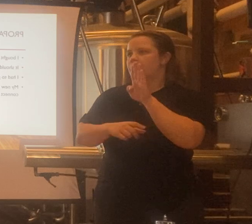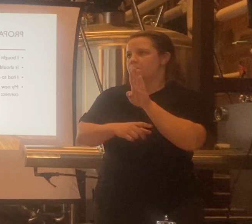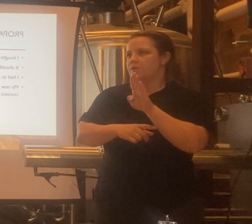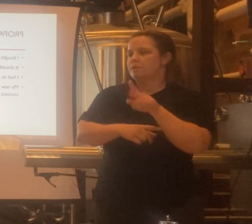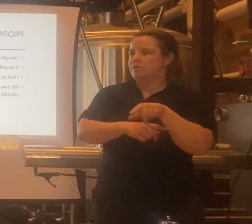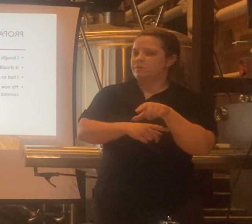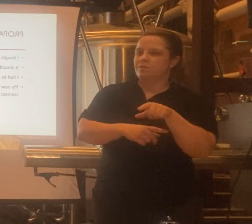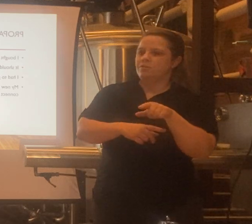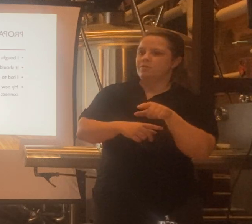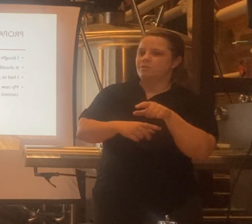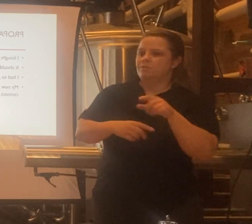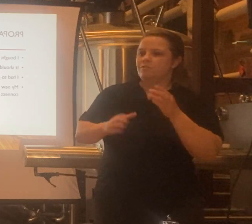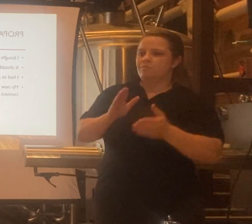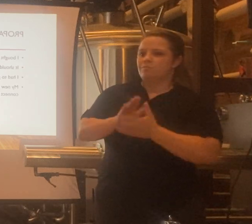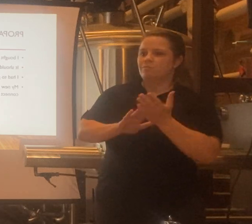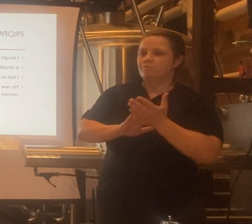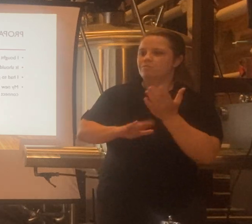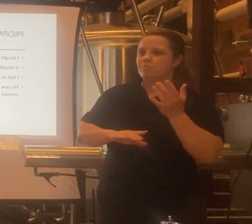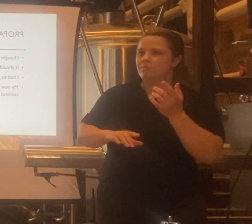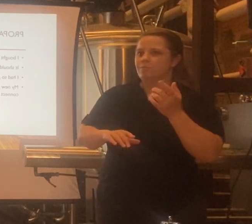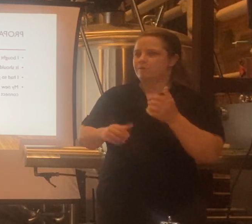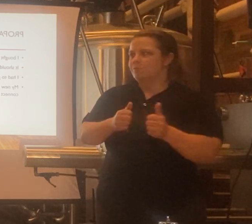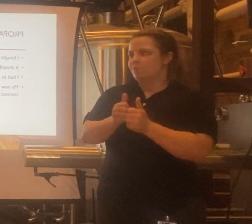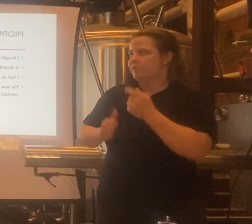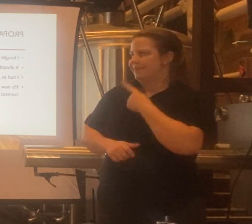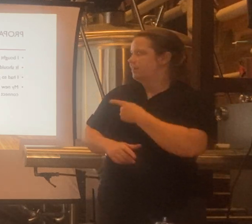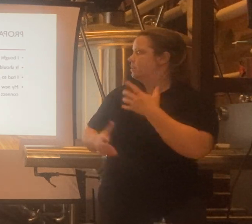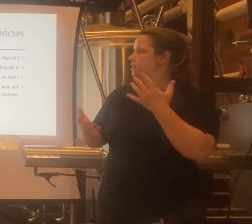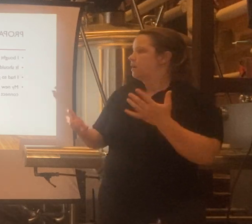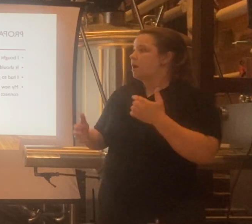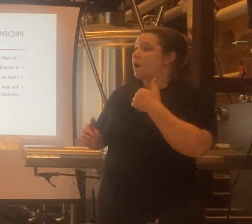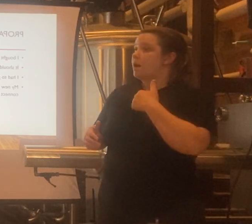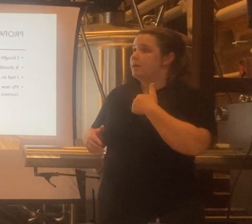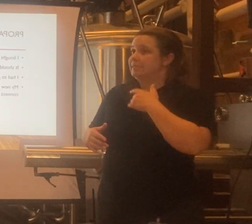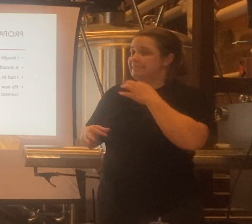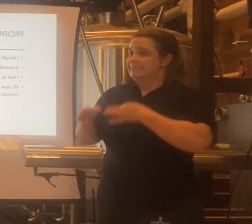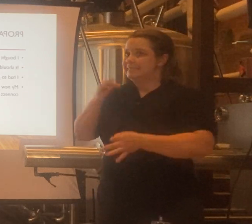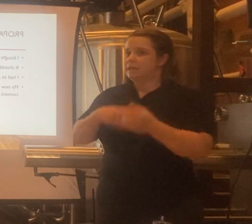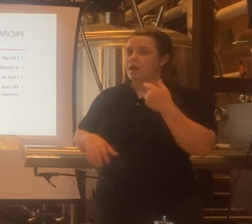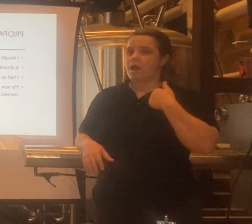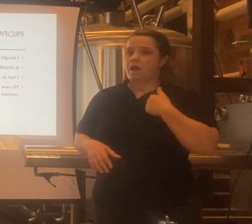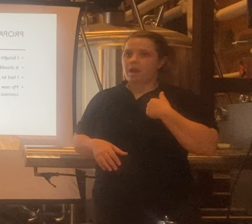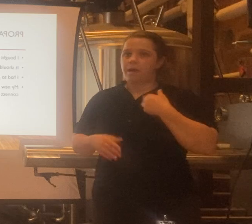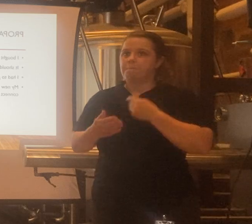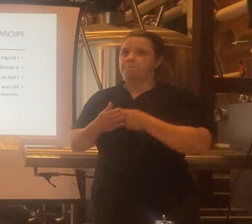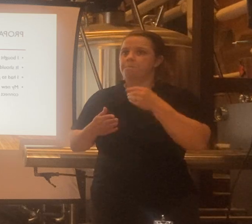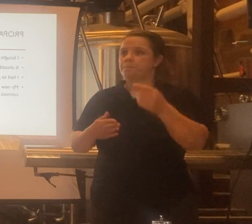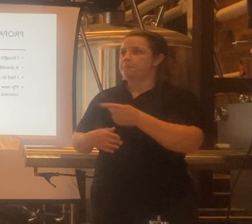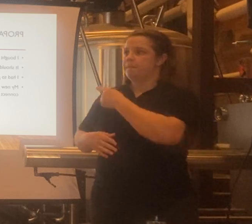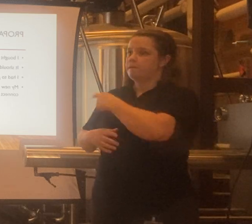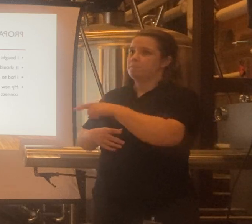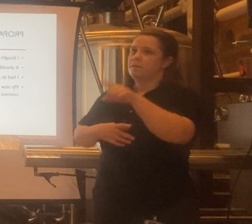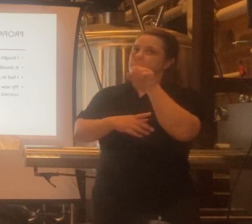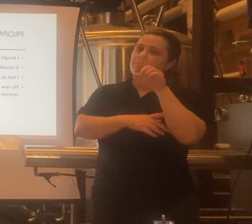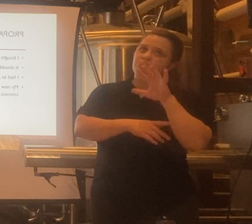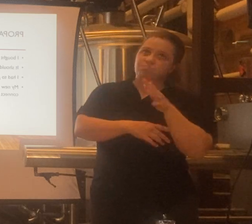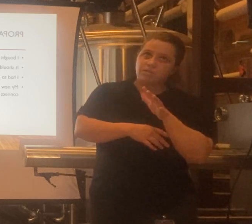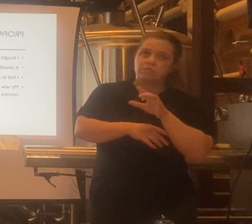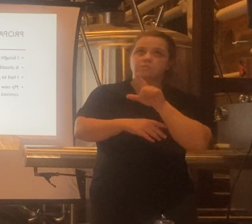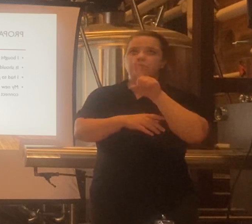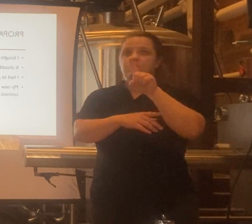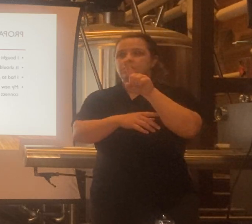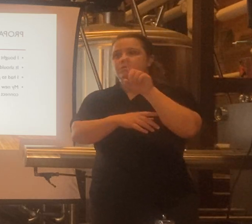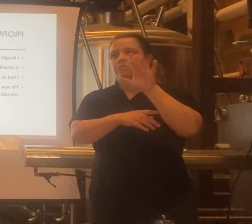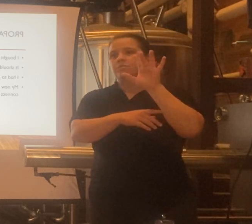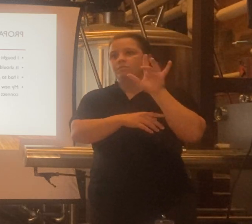of those. So I went out and bought one of these 100-pound tanks, which is about 25 gallons. And I went down to, in Belton, I went to